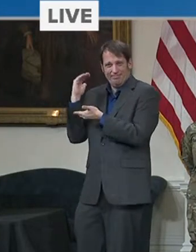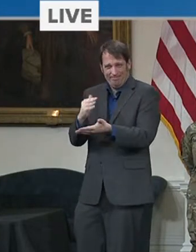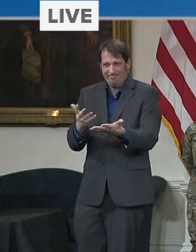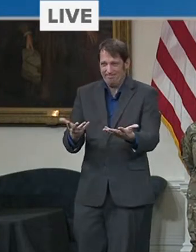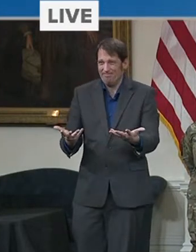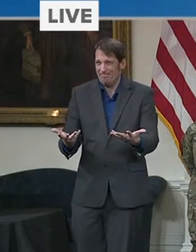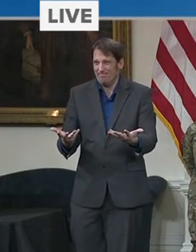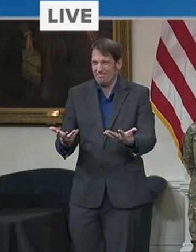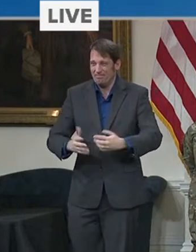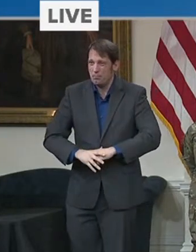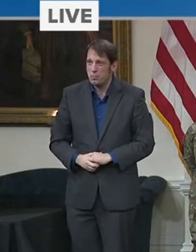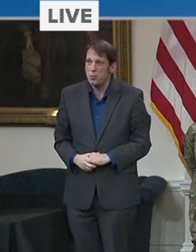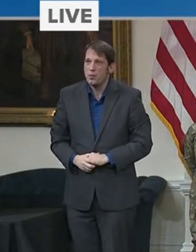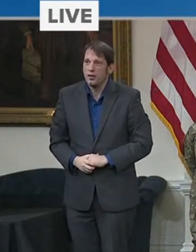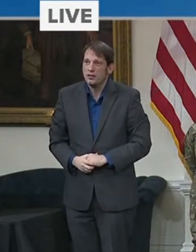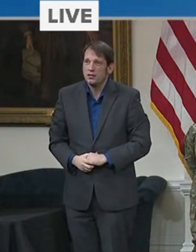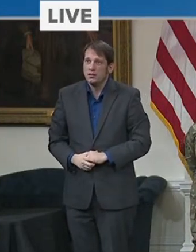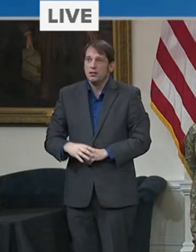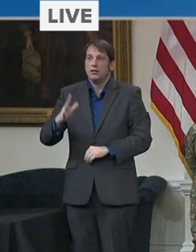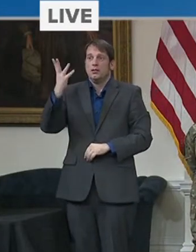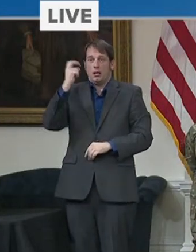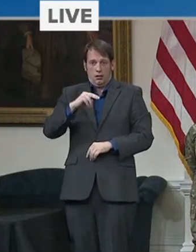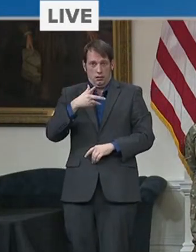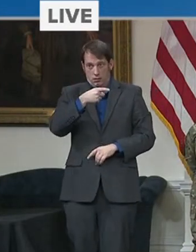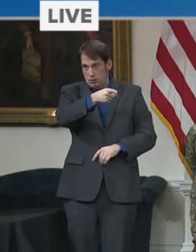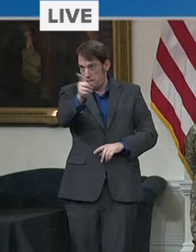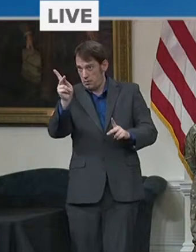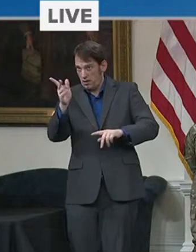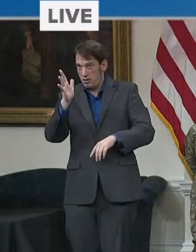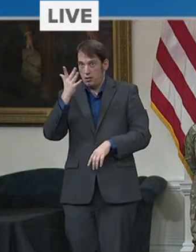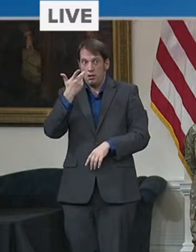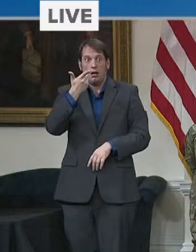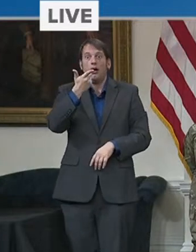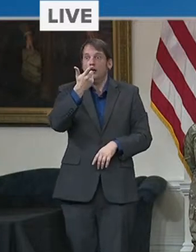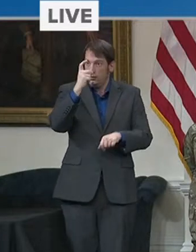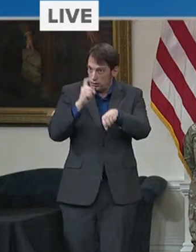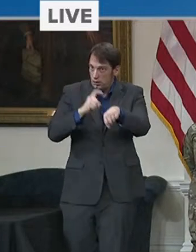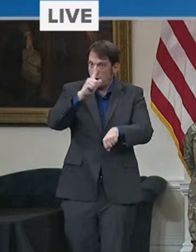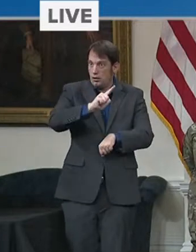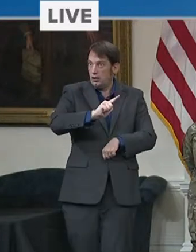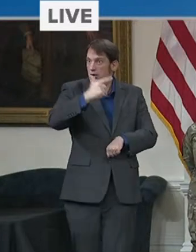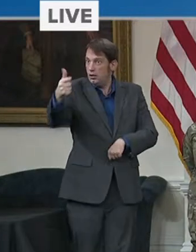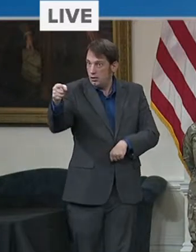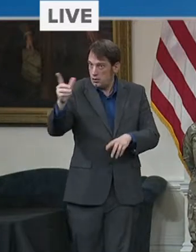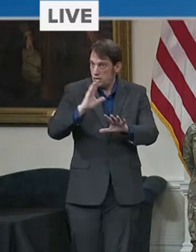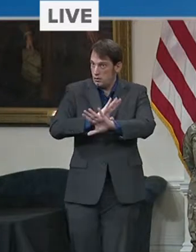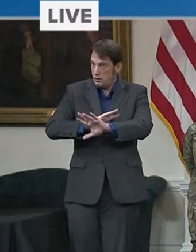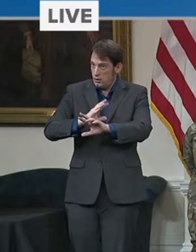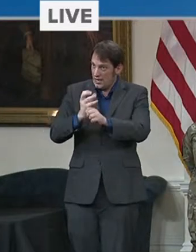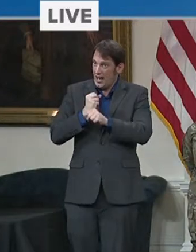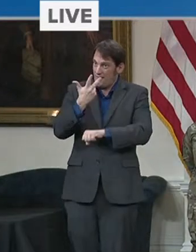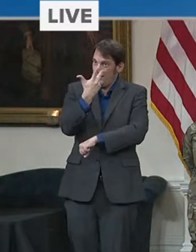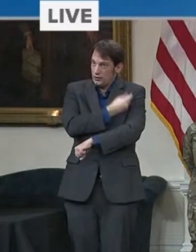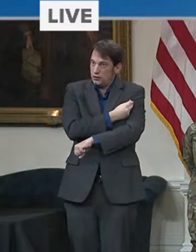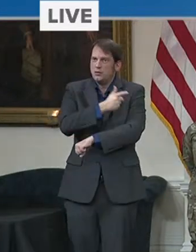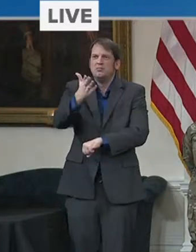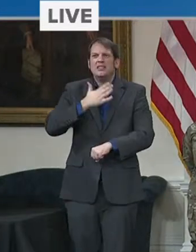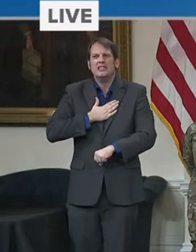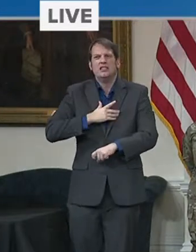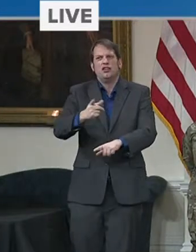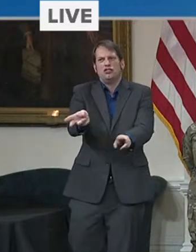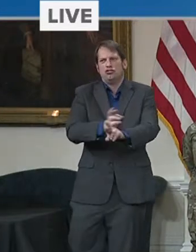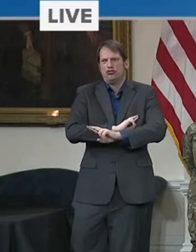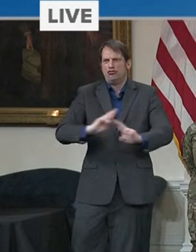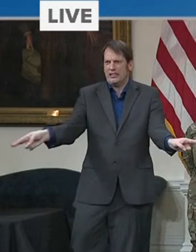your turn to get the vaccine, to please be ready to get that vaccine. Because getting